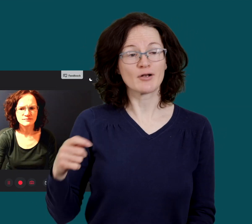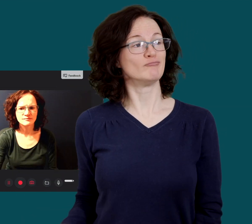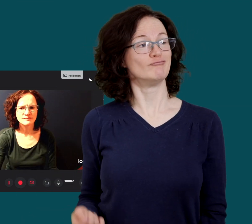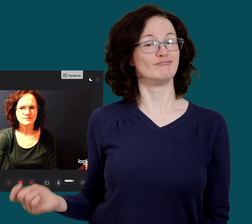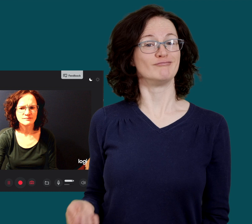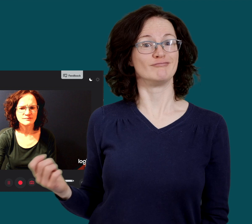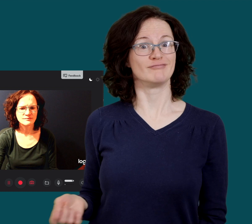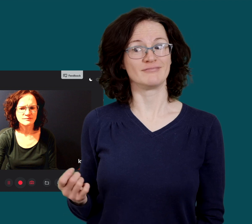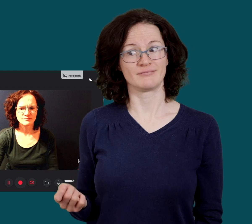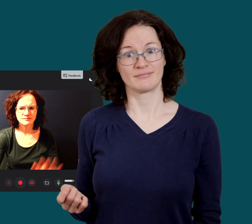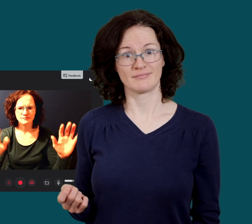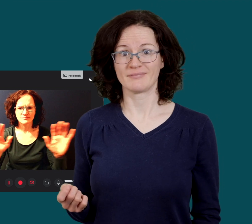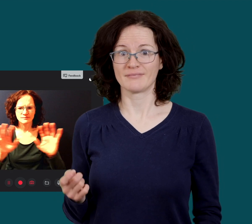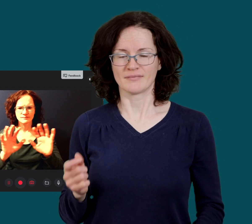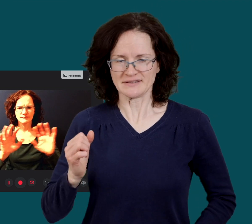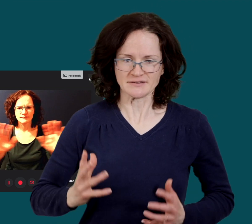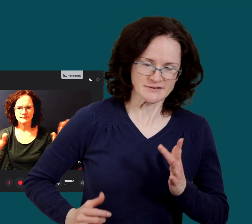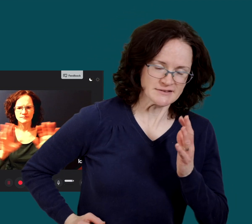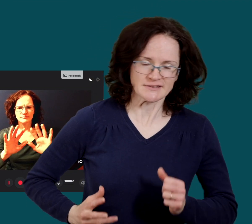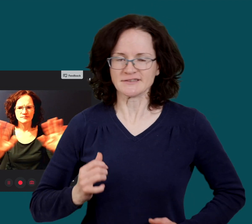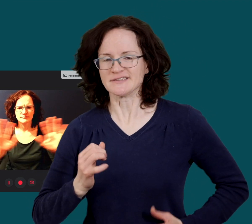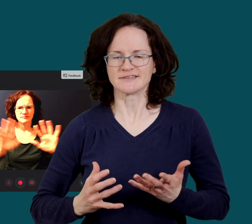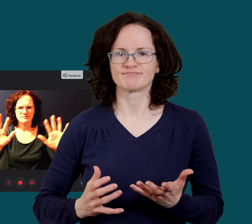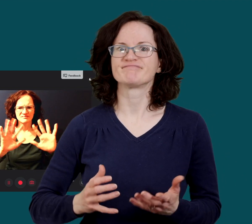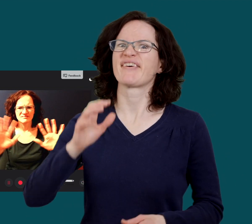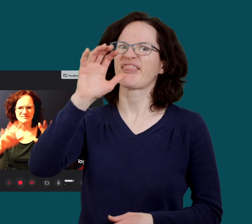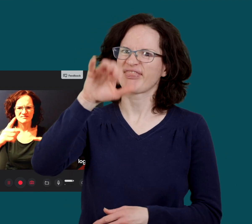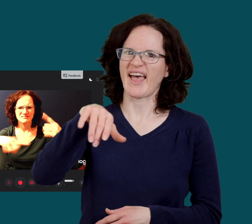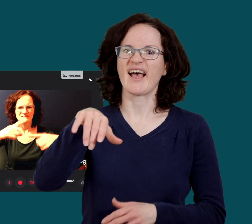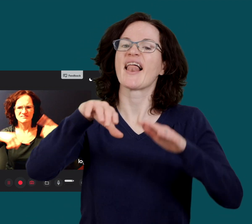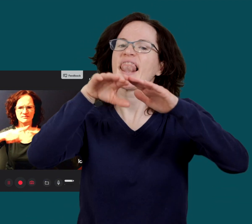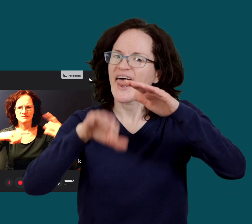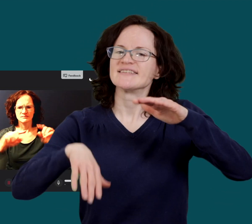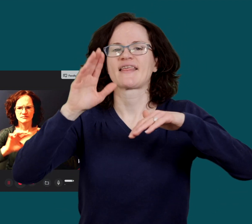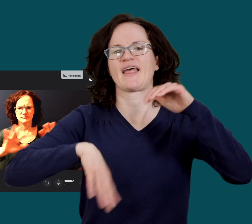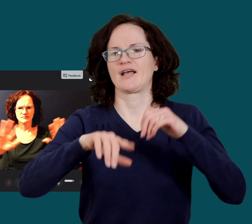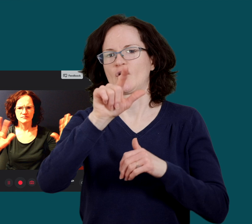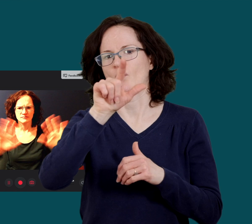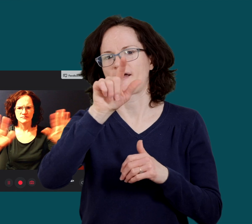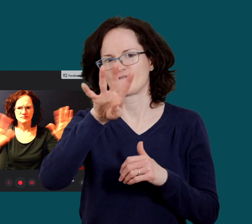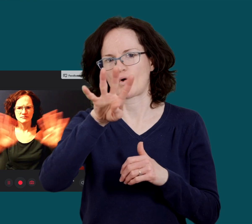Remember the old Charlie Chaplin movies? They're jittery because the frame rate is lower than 24 frames per second.